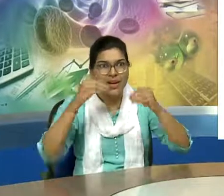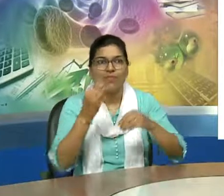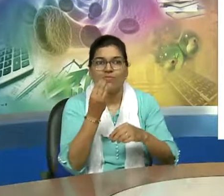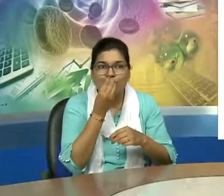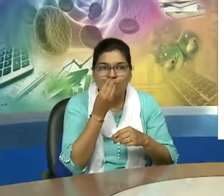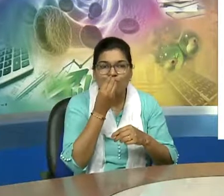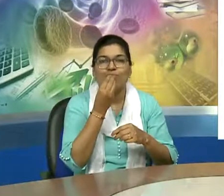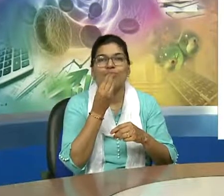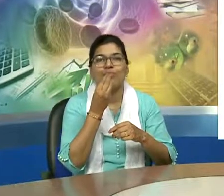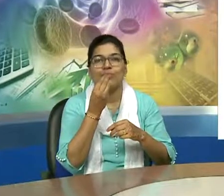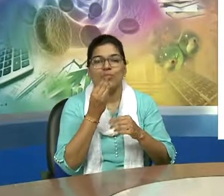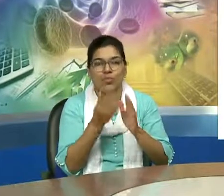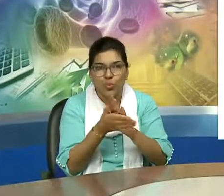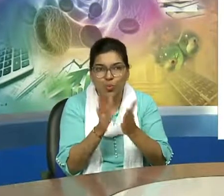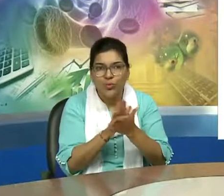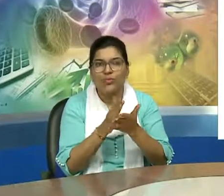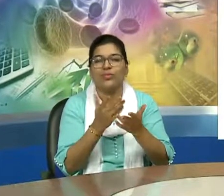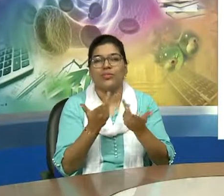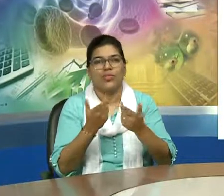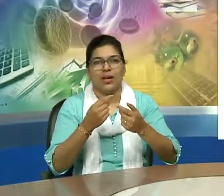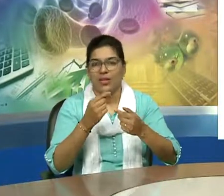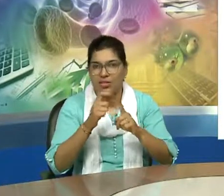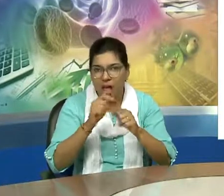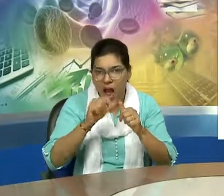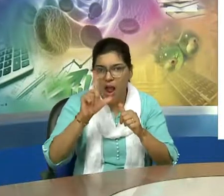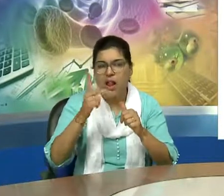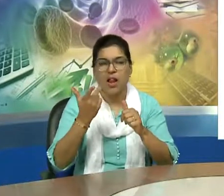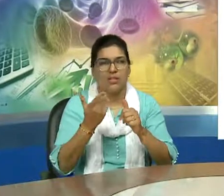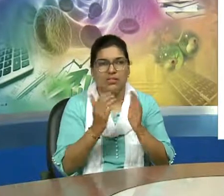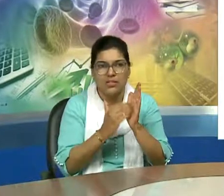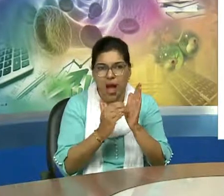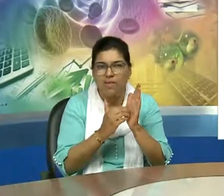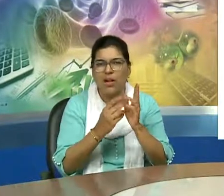as we adopted the new ways